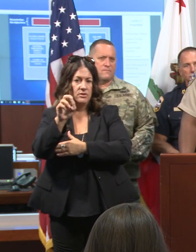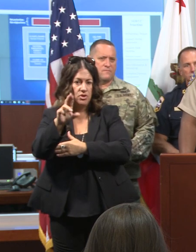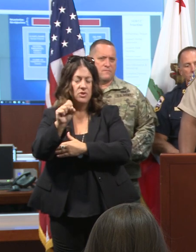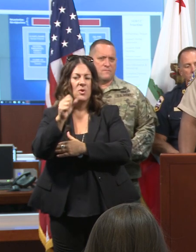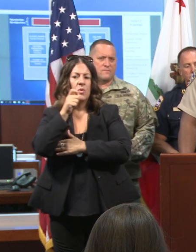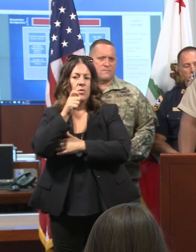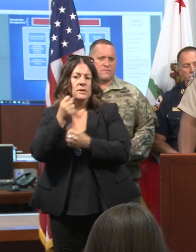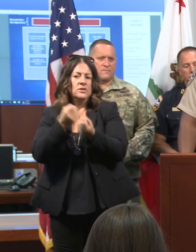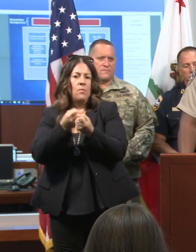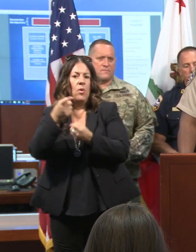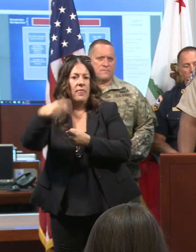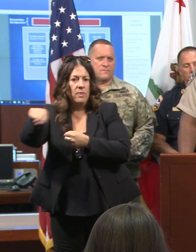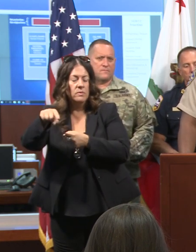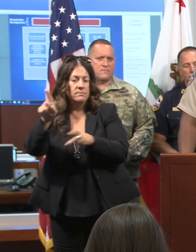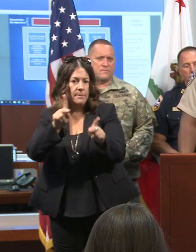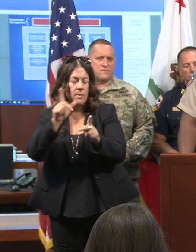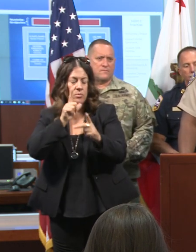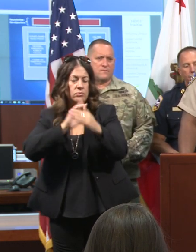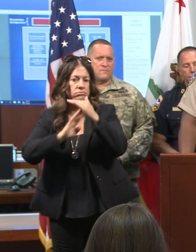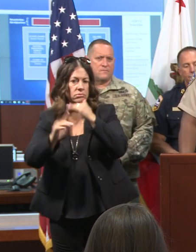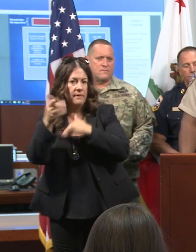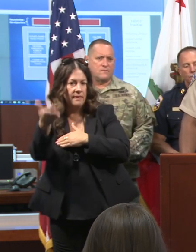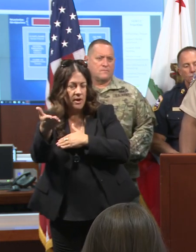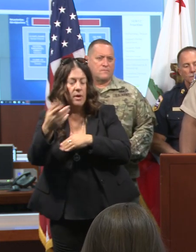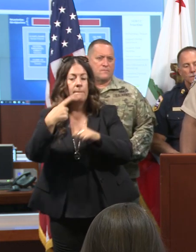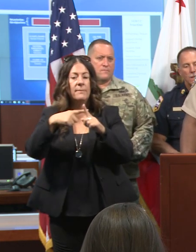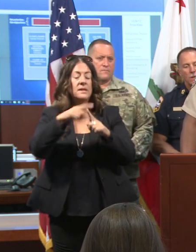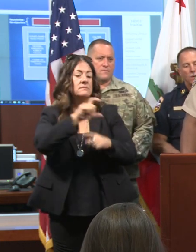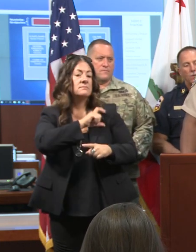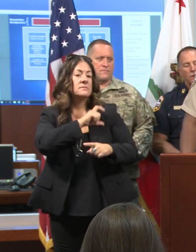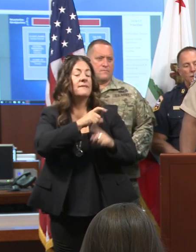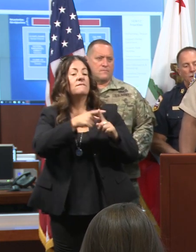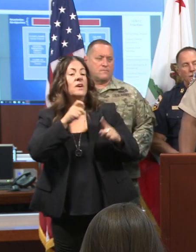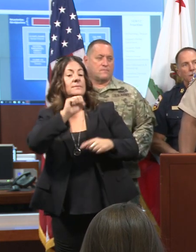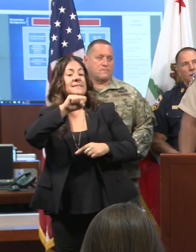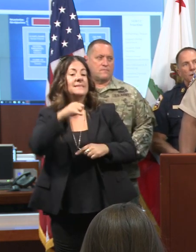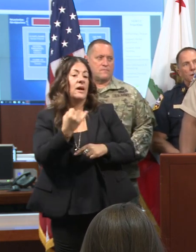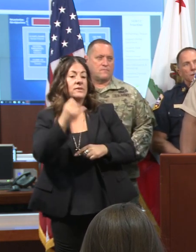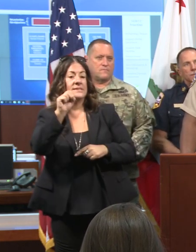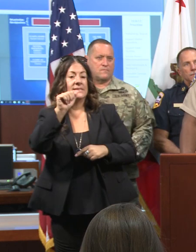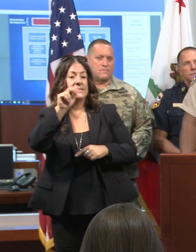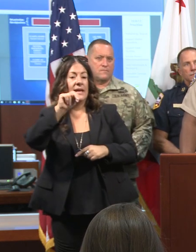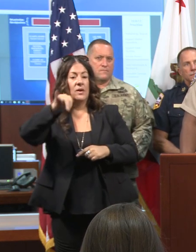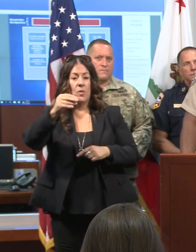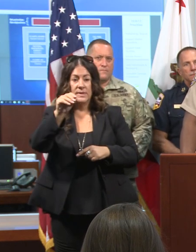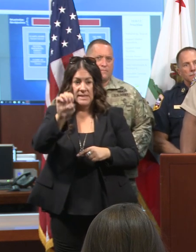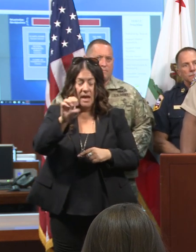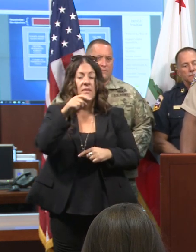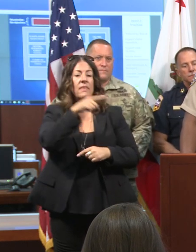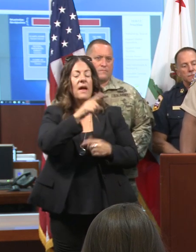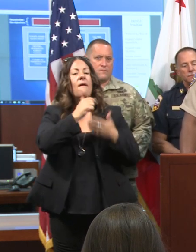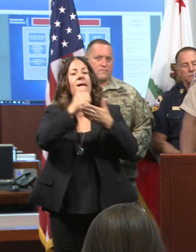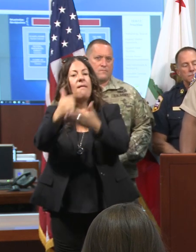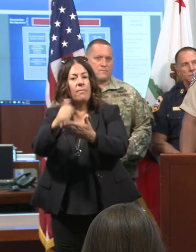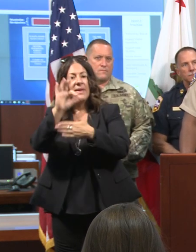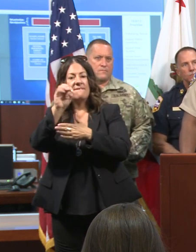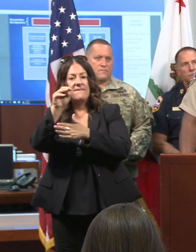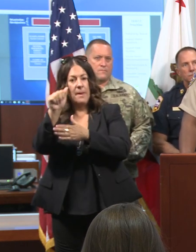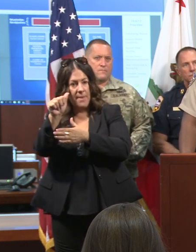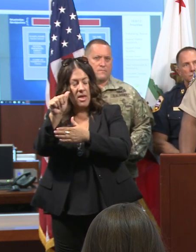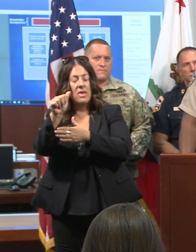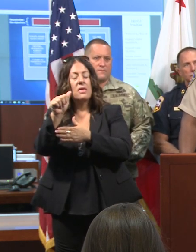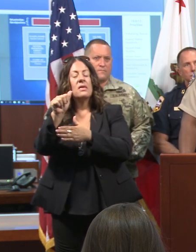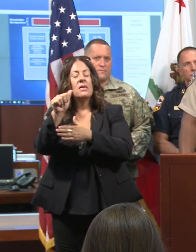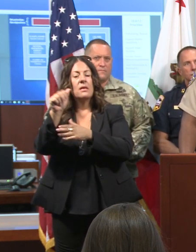going to for support and help. Additionally, we have some officers out of our San Jose area that are escorting some FEMA big rig trucks that are